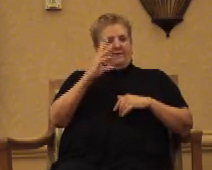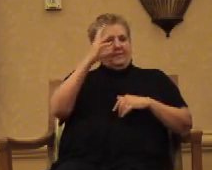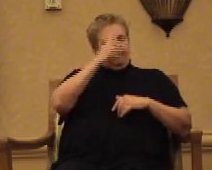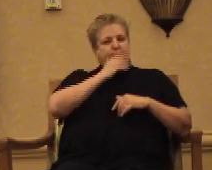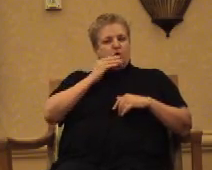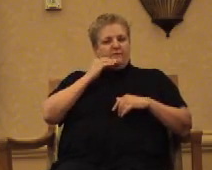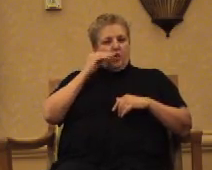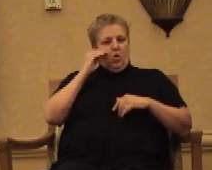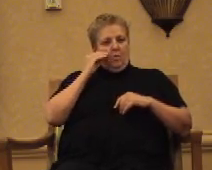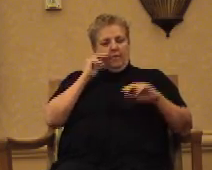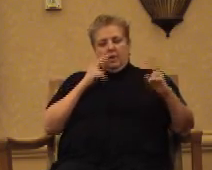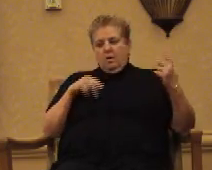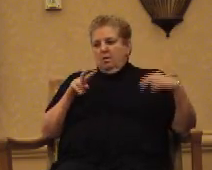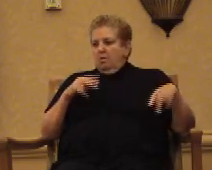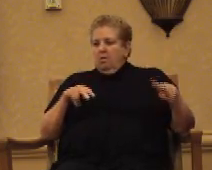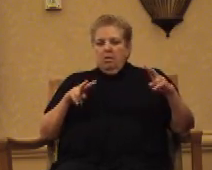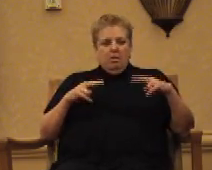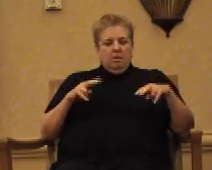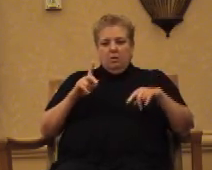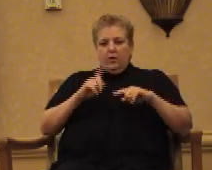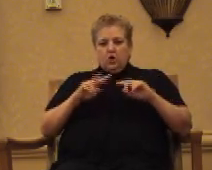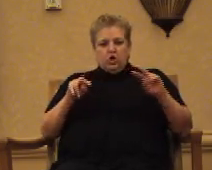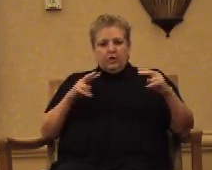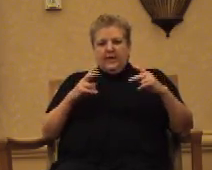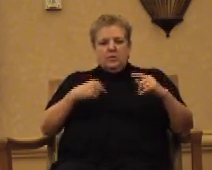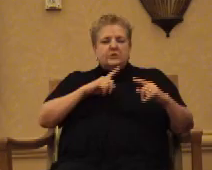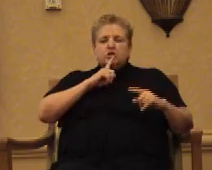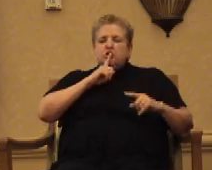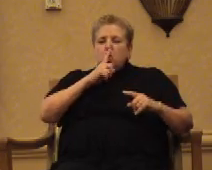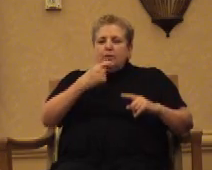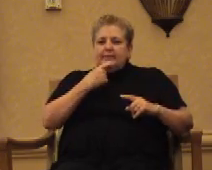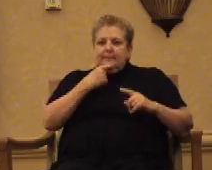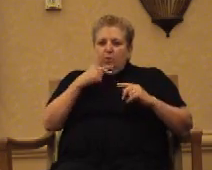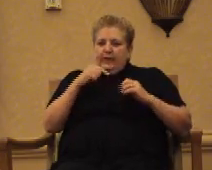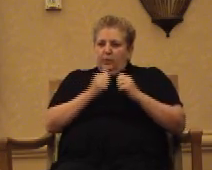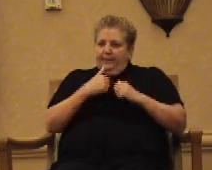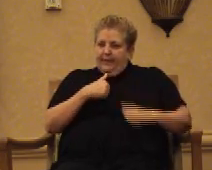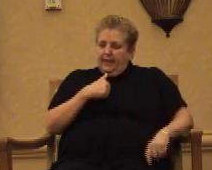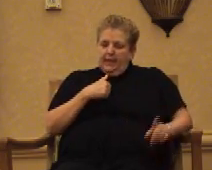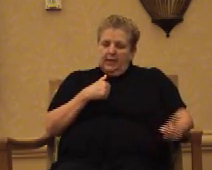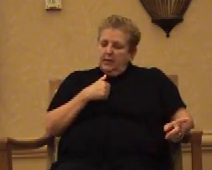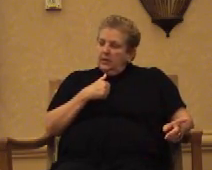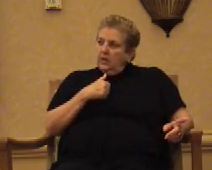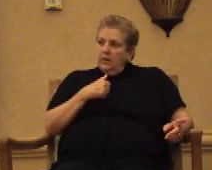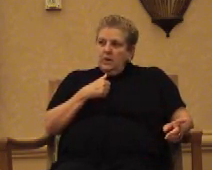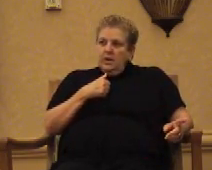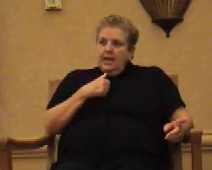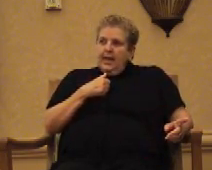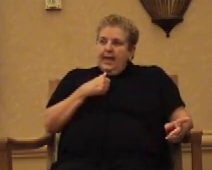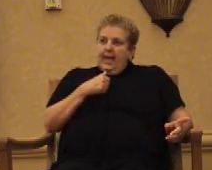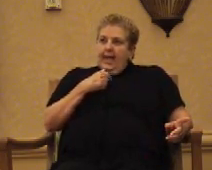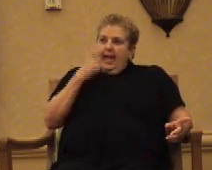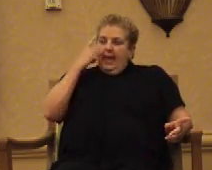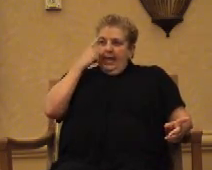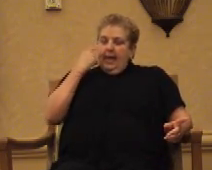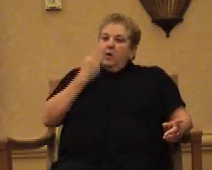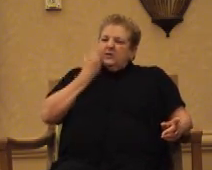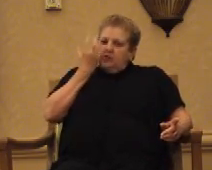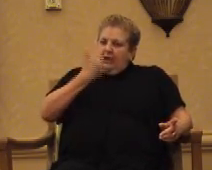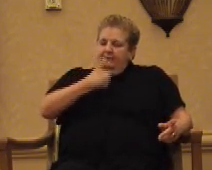me and I couldn't look at him. He was so disappointed in me, and I was ashamed of myself. And